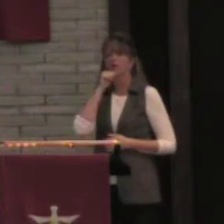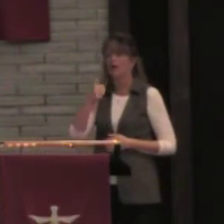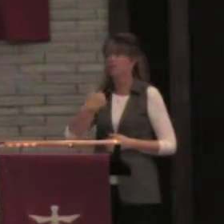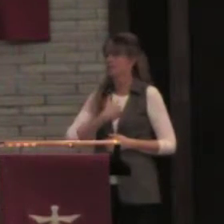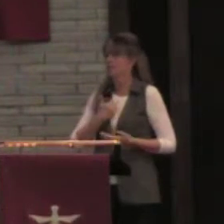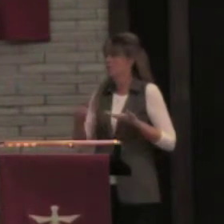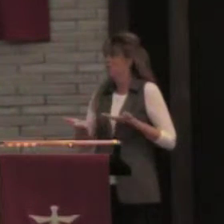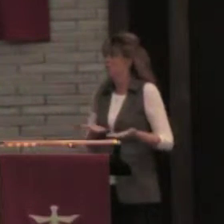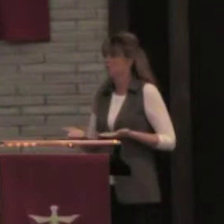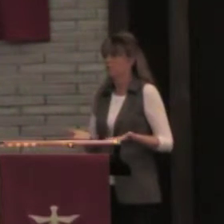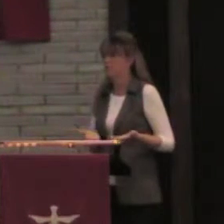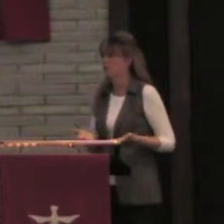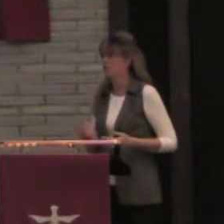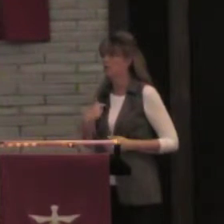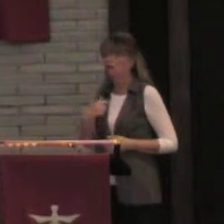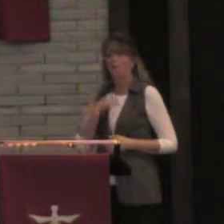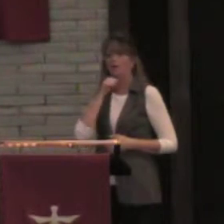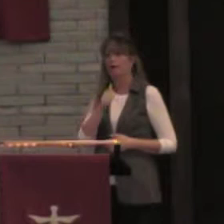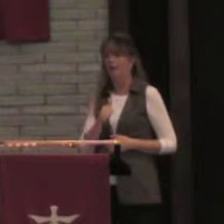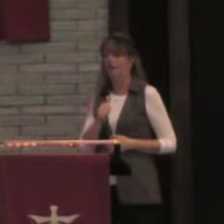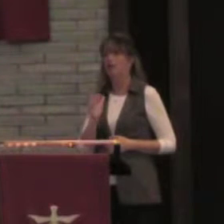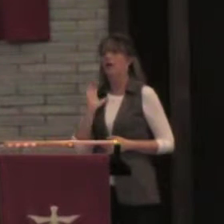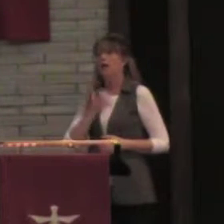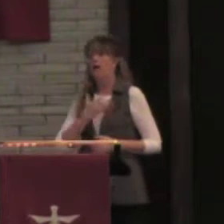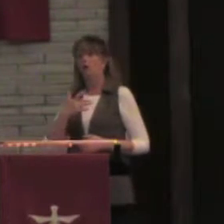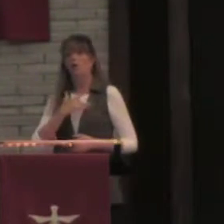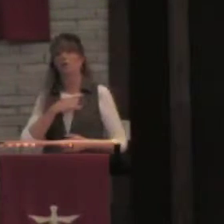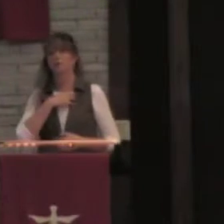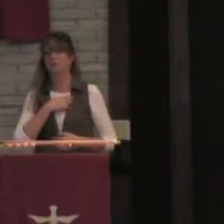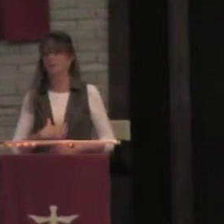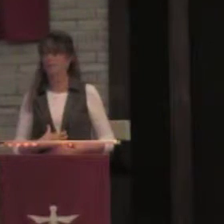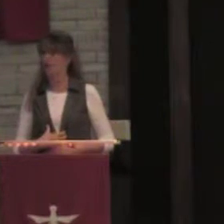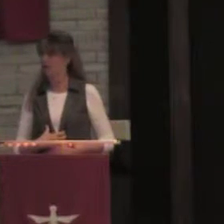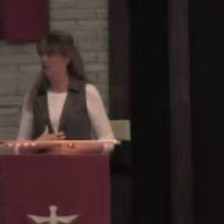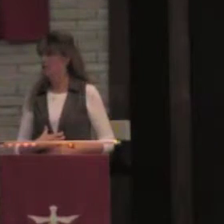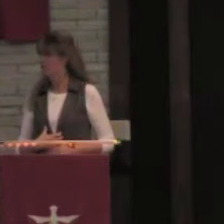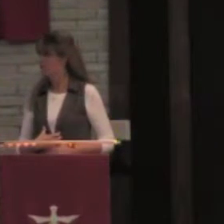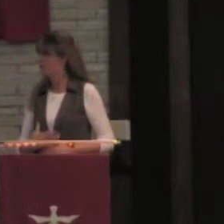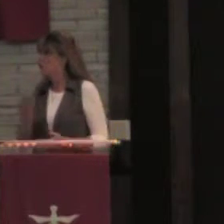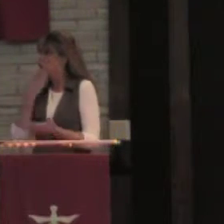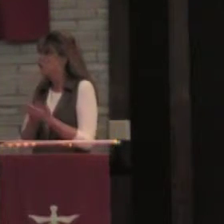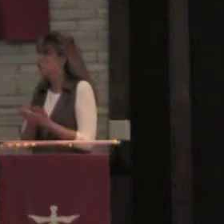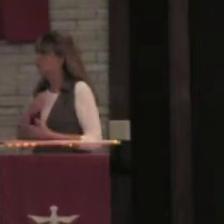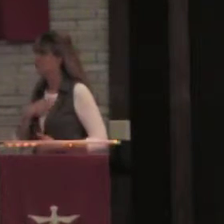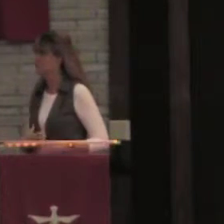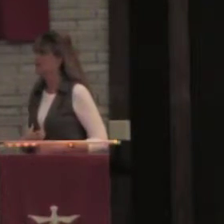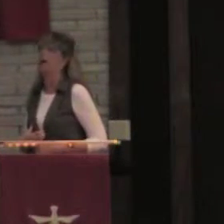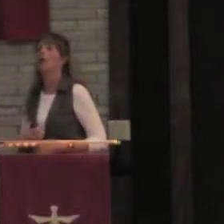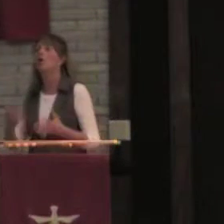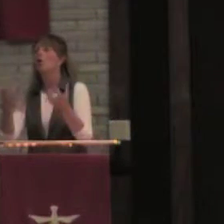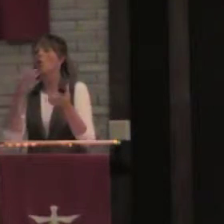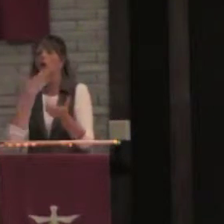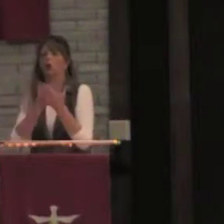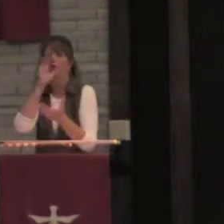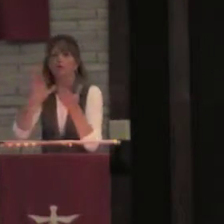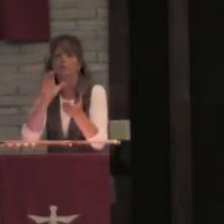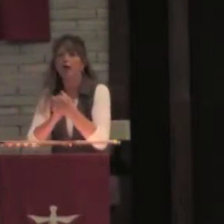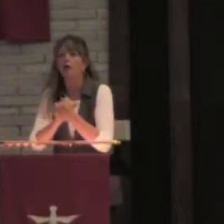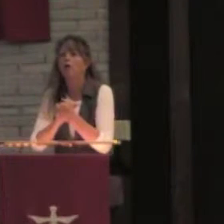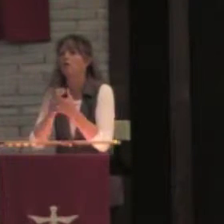we can't be selfish, it can't be illegal, it can't be self-serving. But the desires of our heart, if they're good desires,